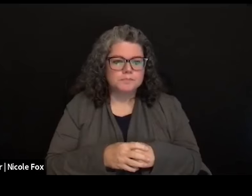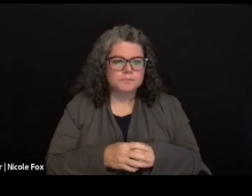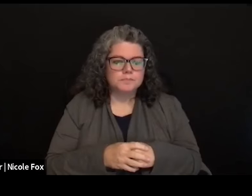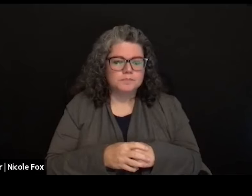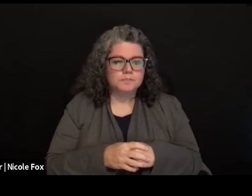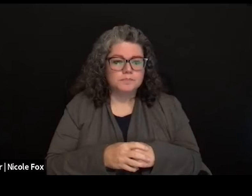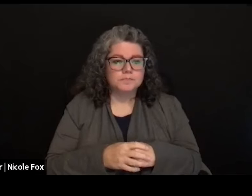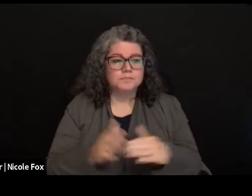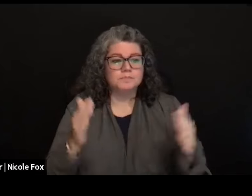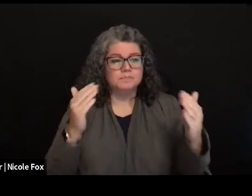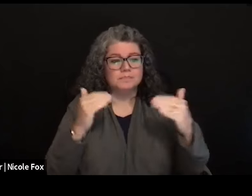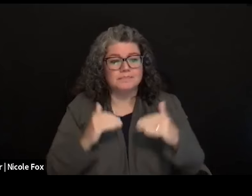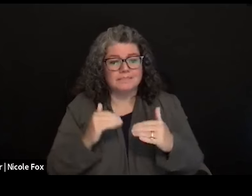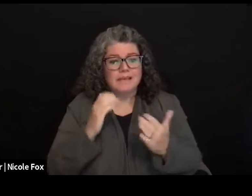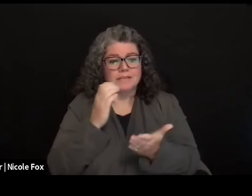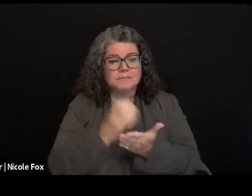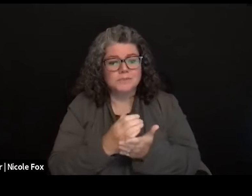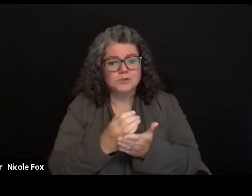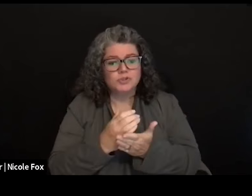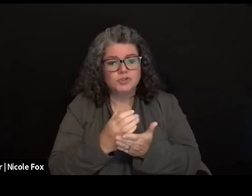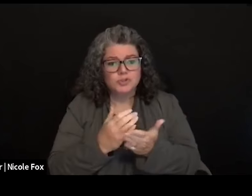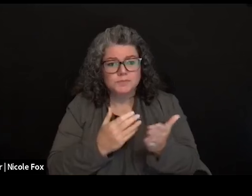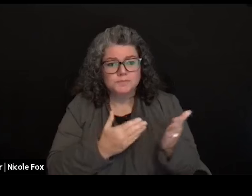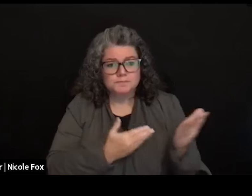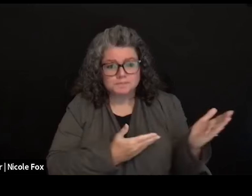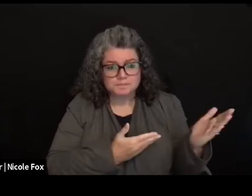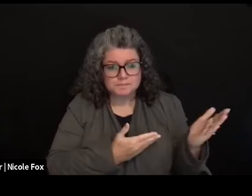This next slide is just,